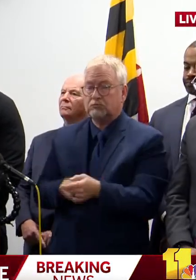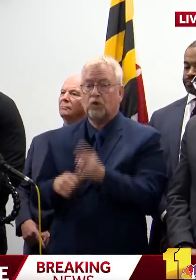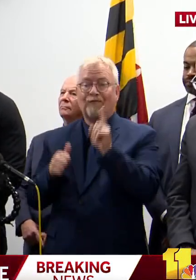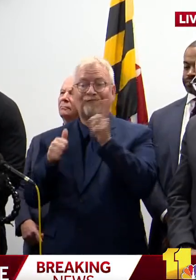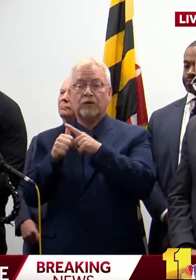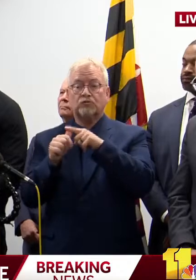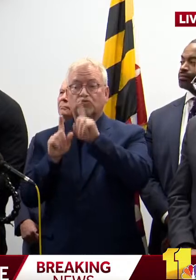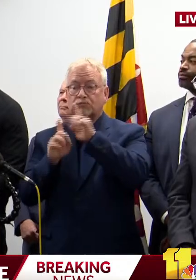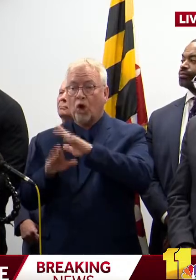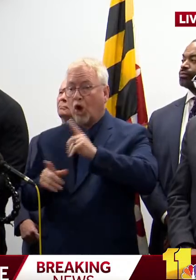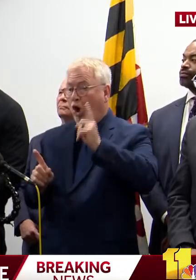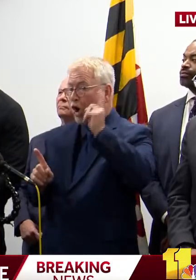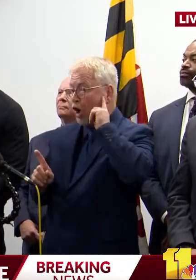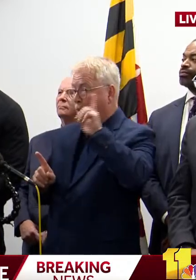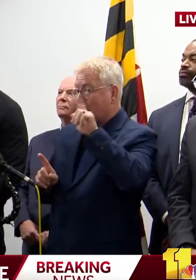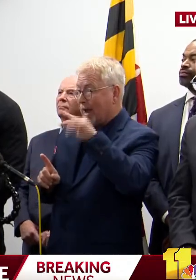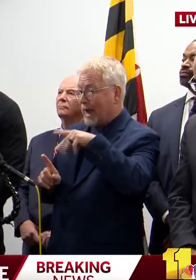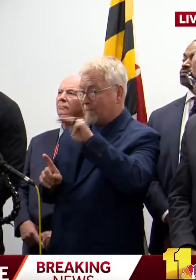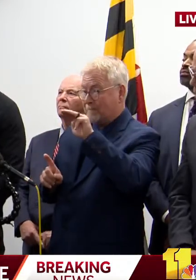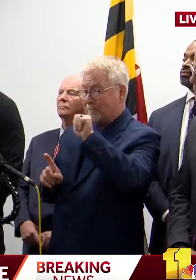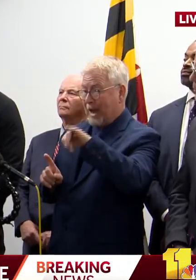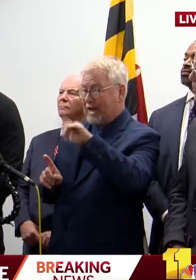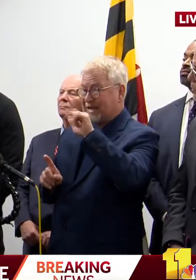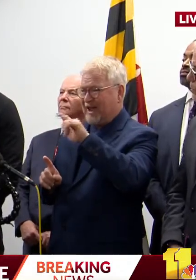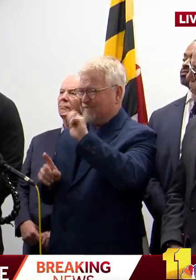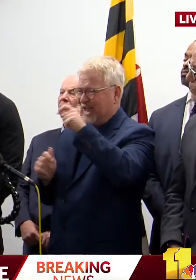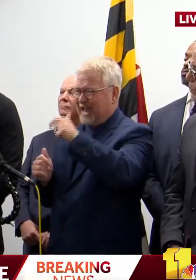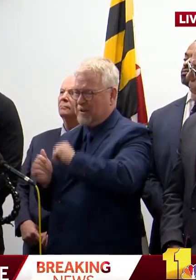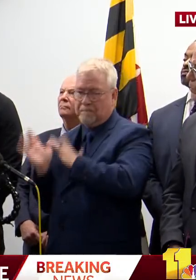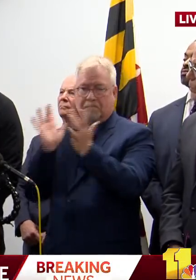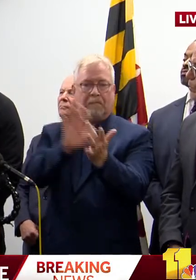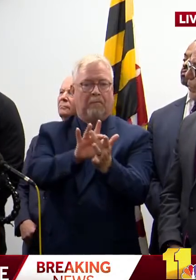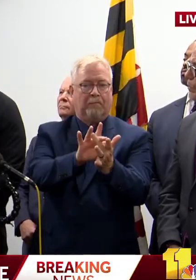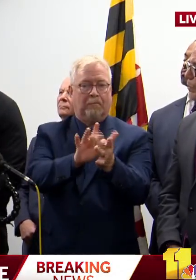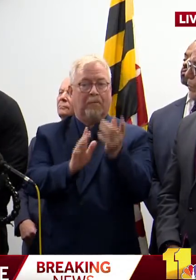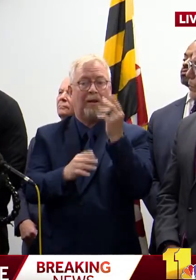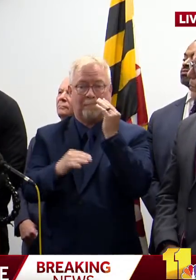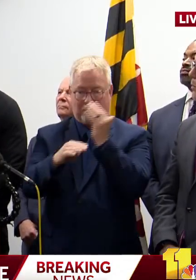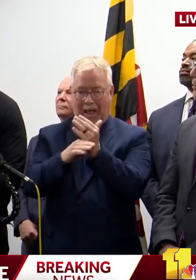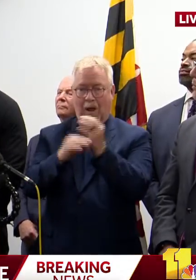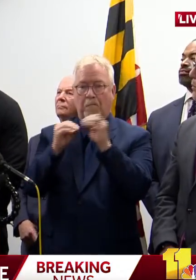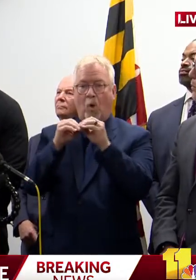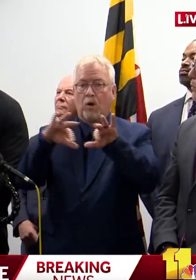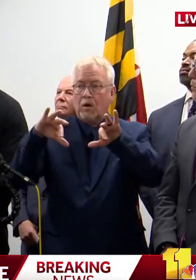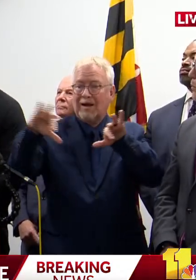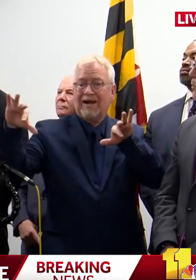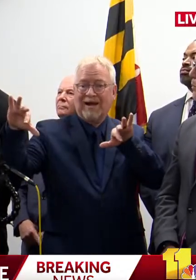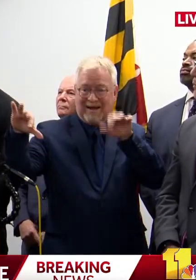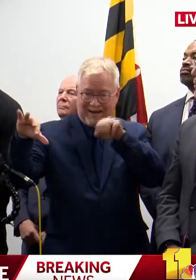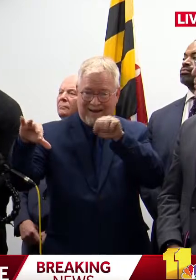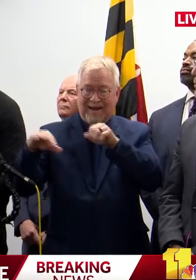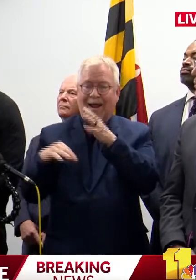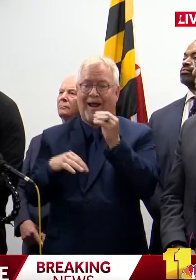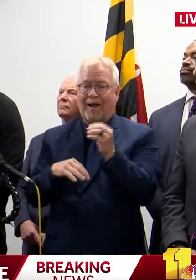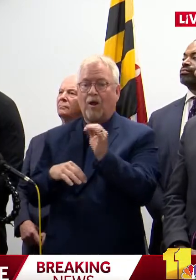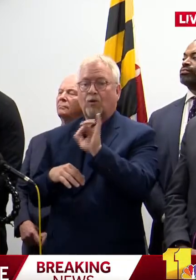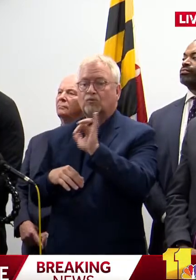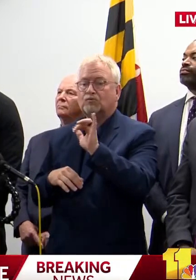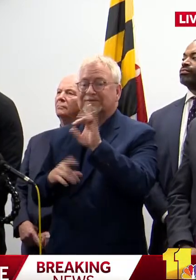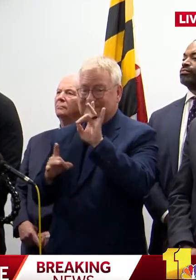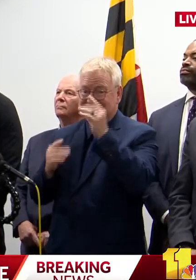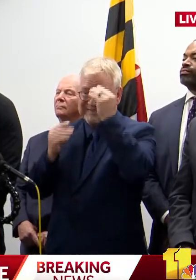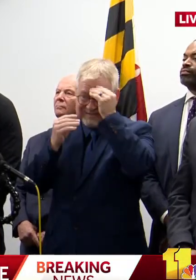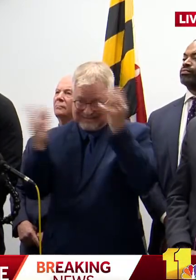was called, were able to both move towards keeping additional cars from coming on the bridge, and also begin to